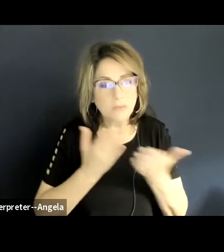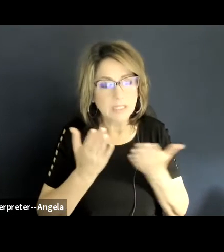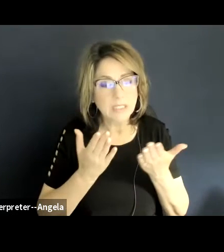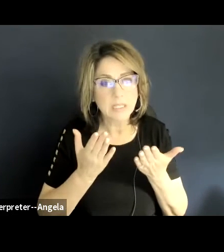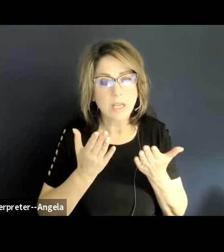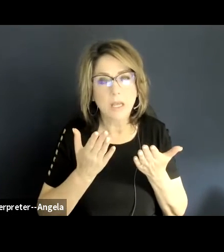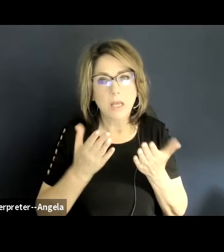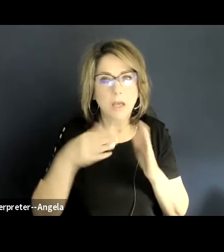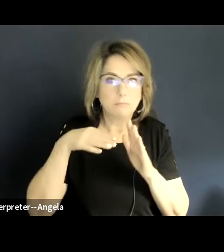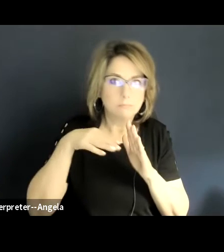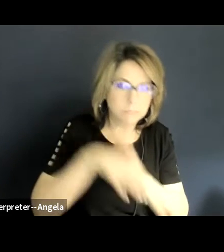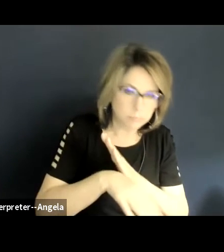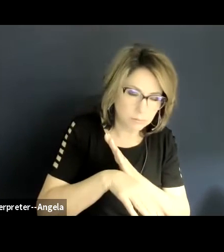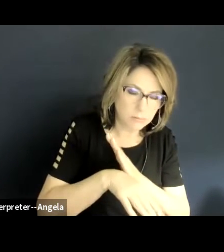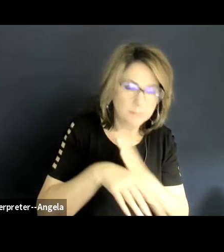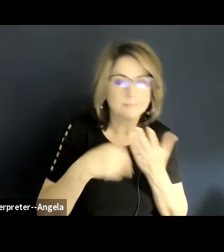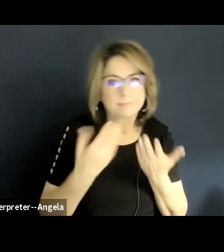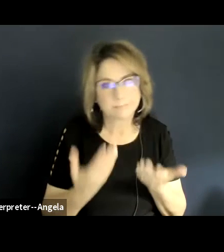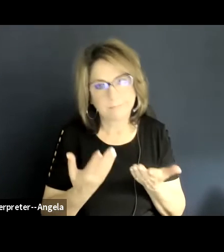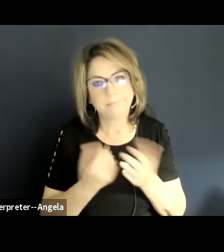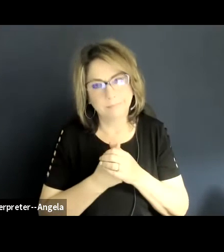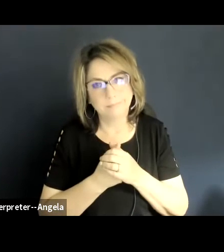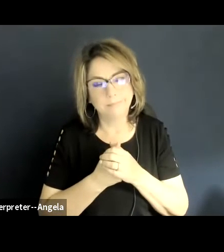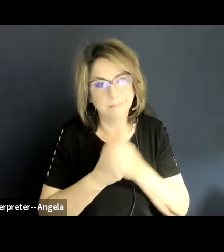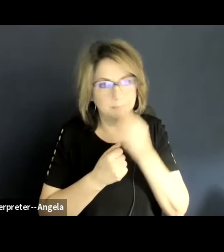took a downturn. And